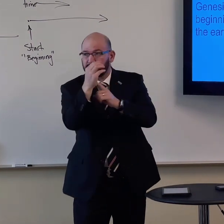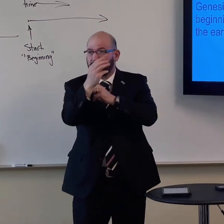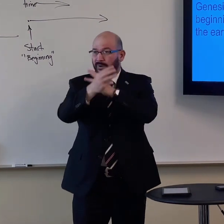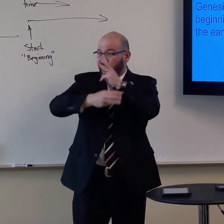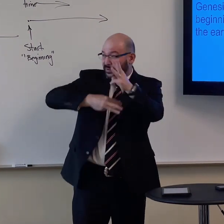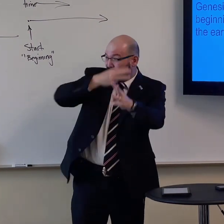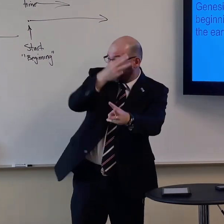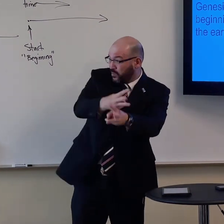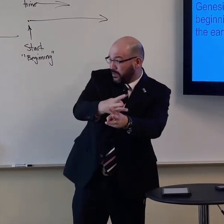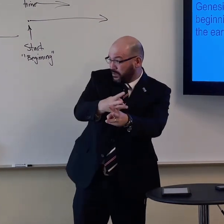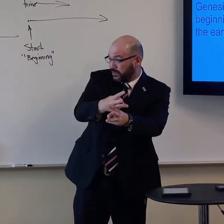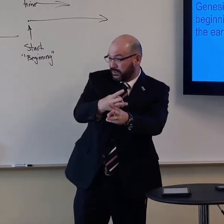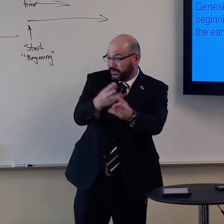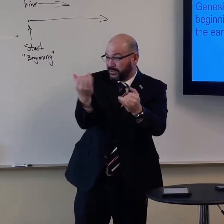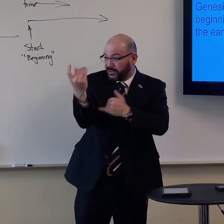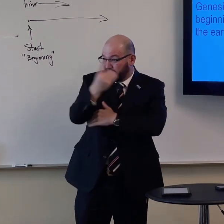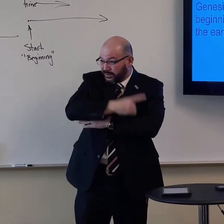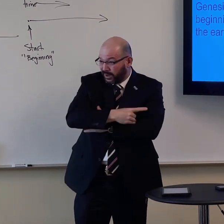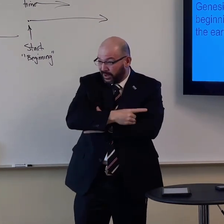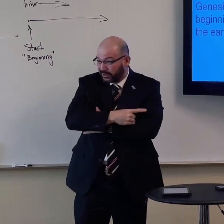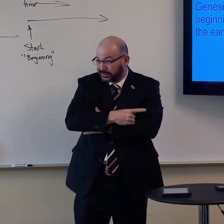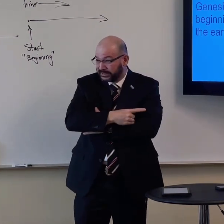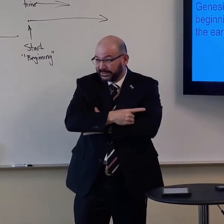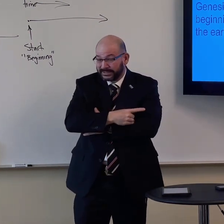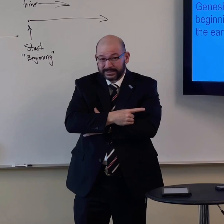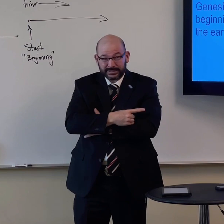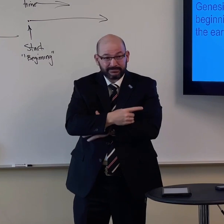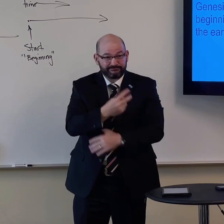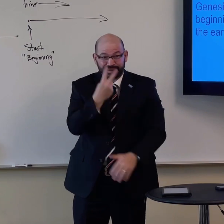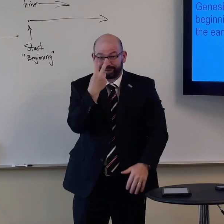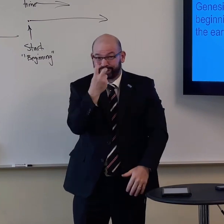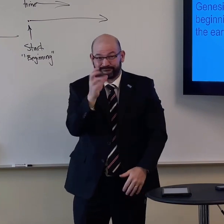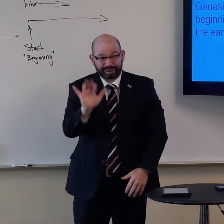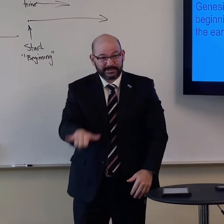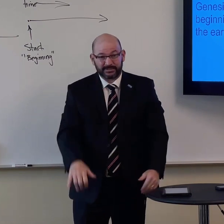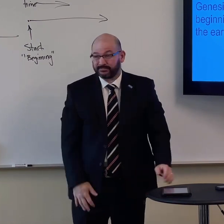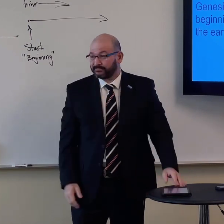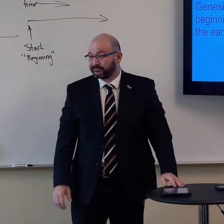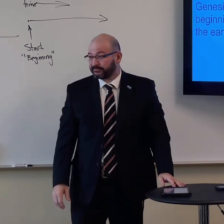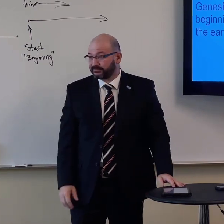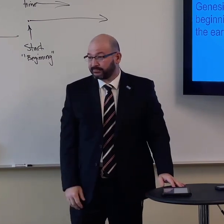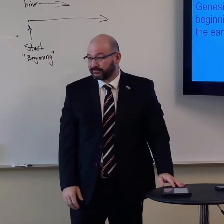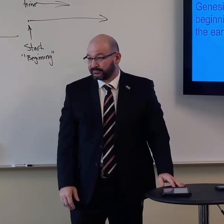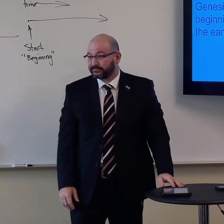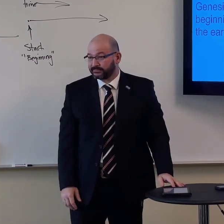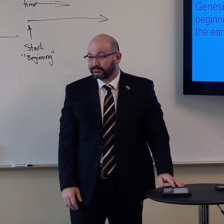But the culture of the world today says that didn't happen.